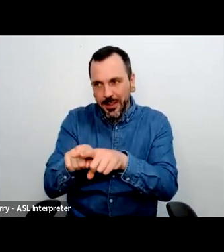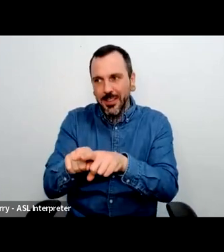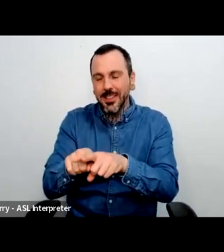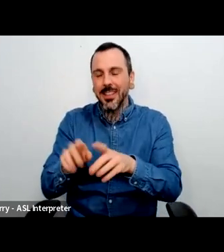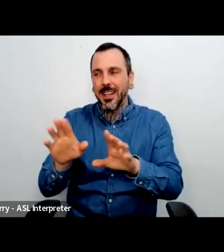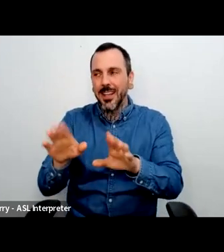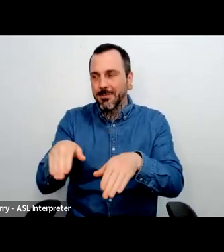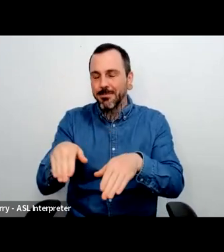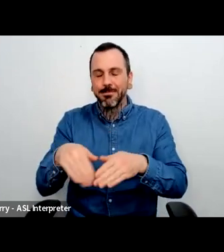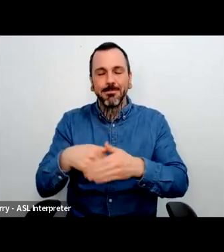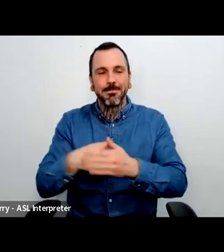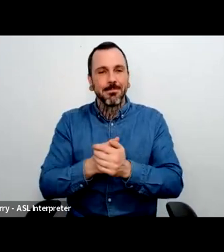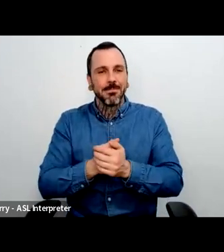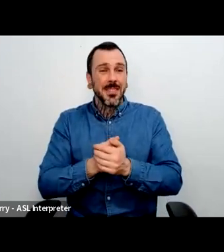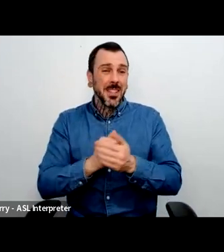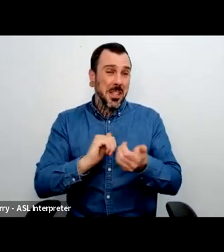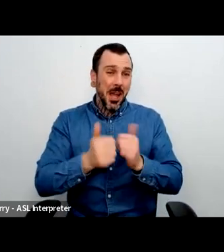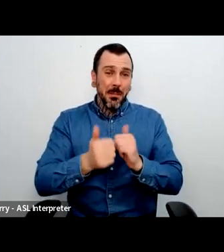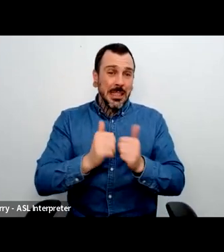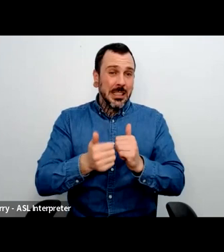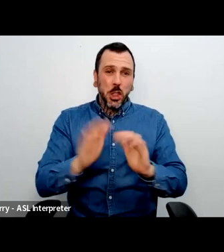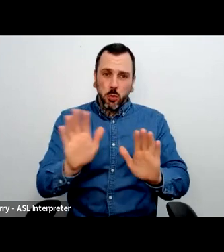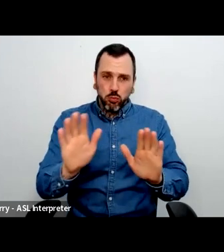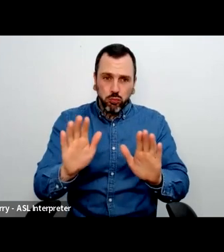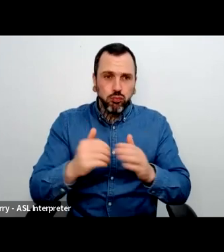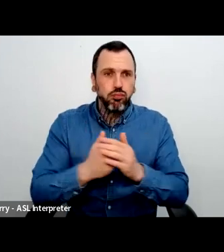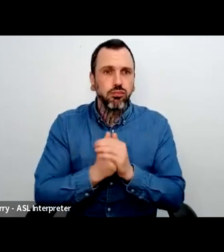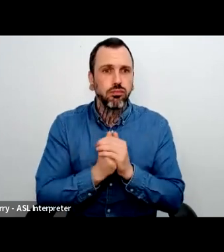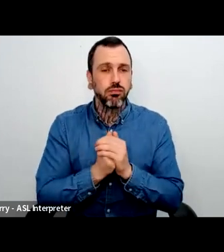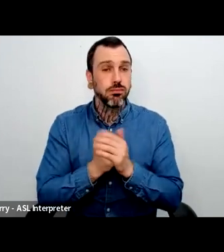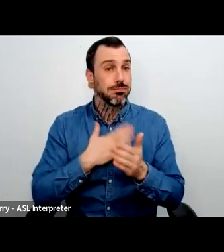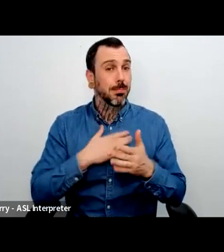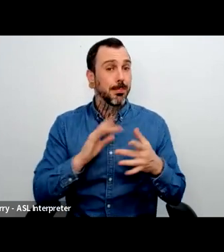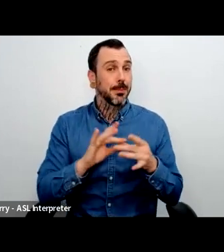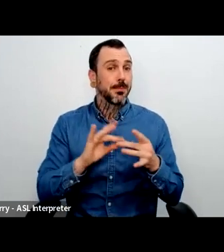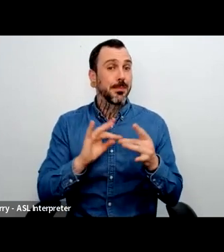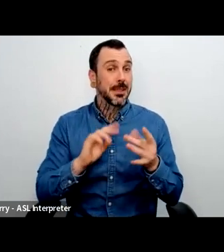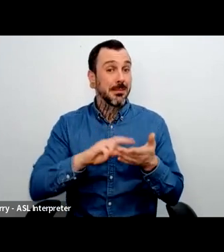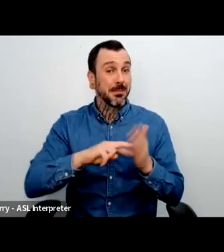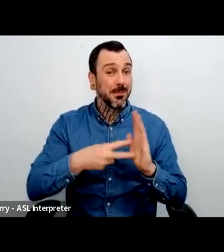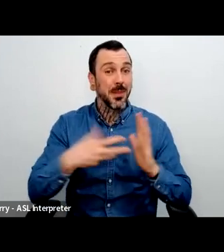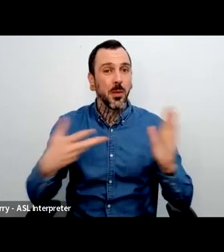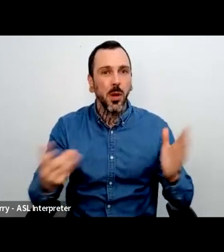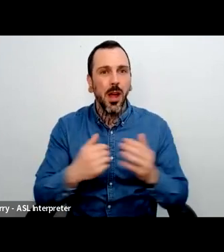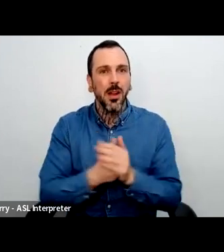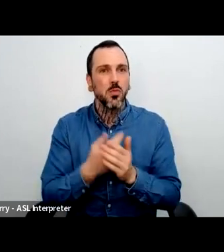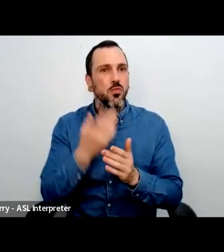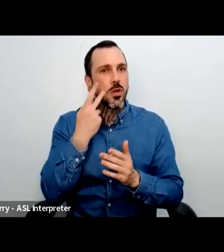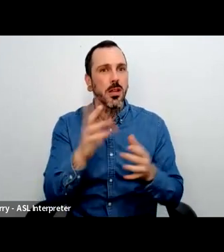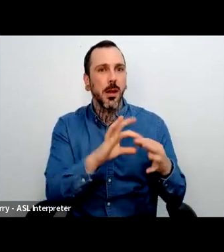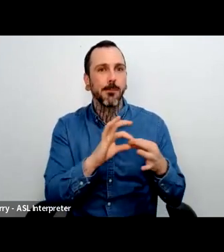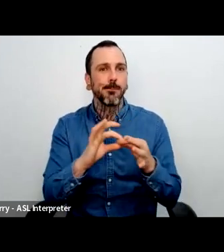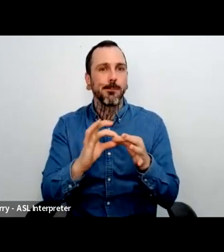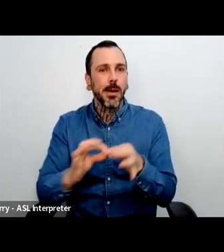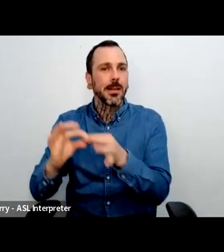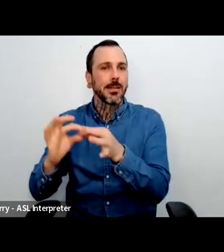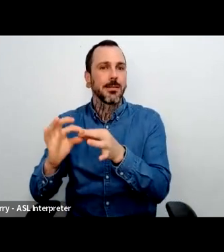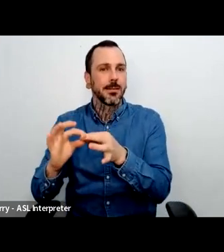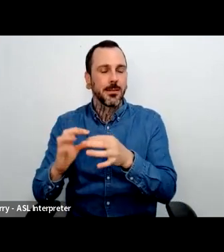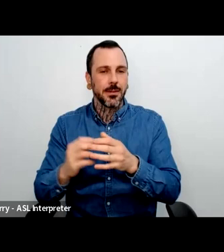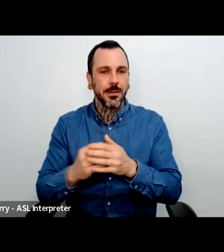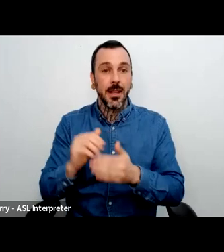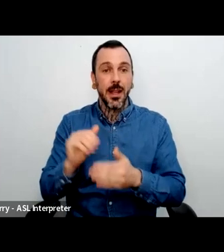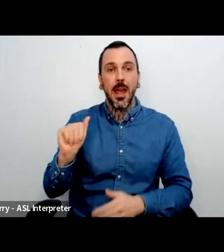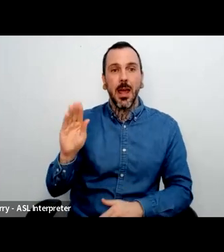competition. I'm talking about like a certain synergy that I see happening that's very exciting. Abigail's Party, if you haven't seen it, it's to me